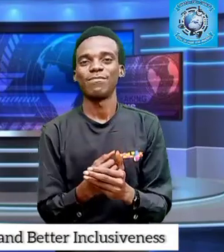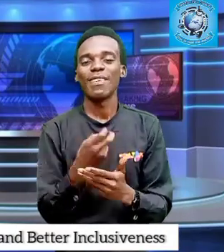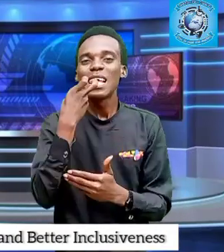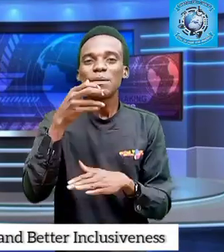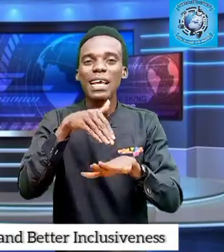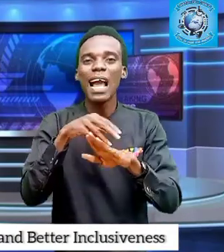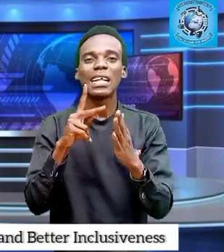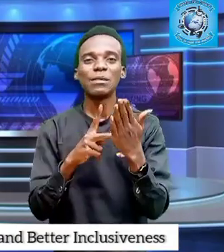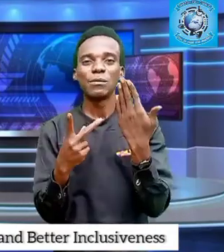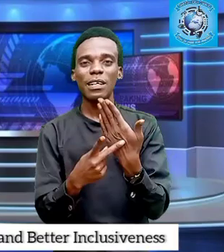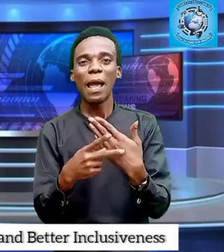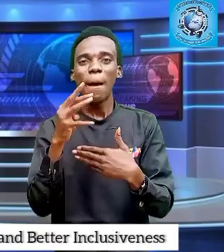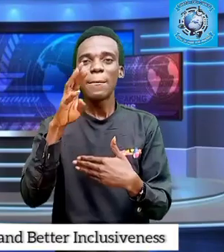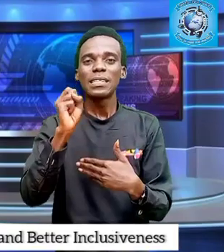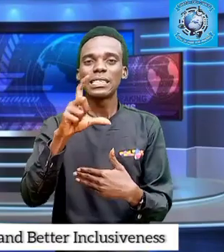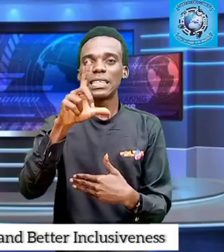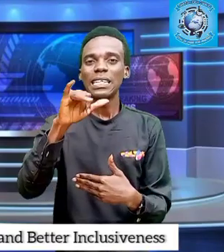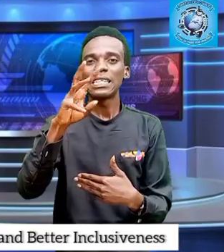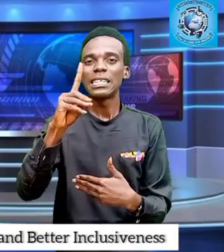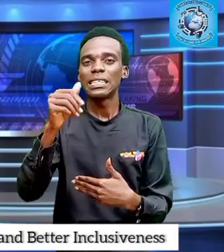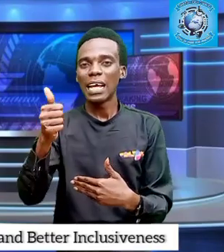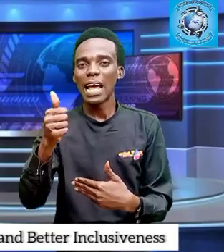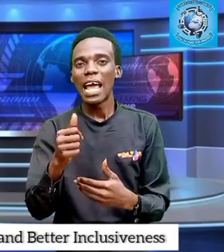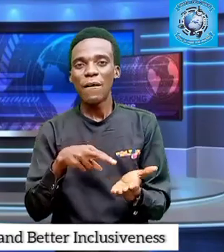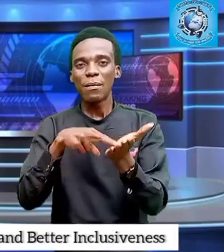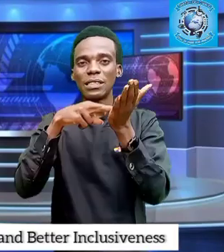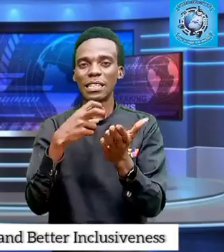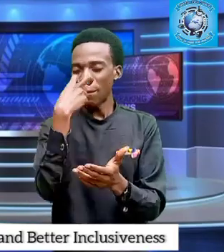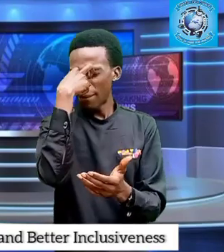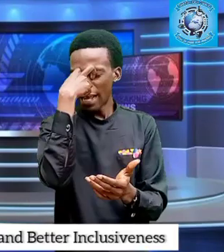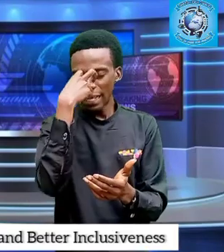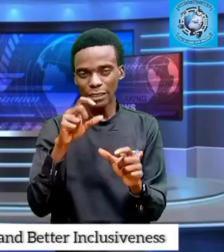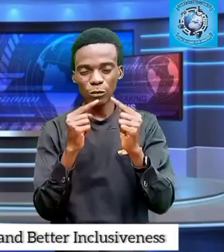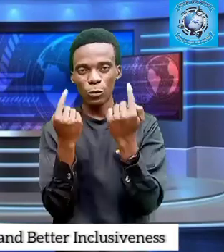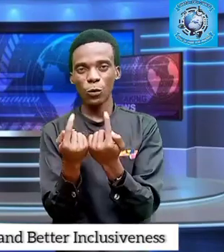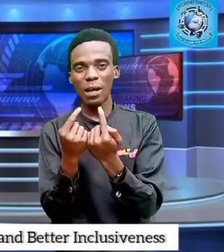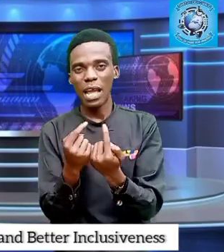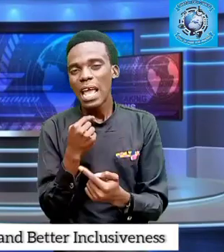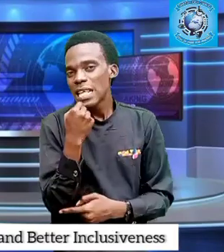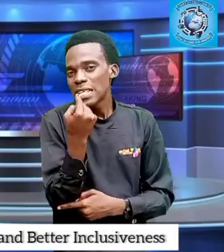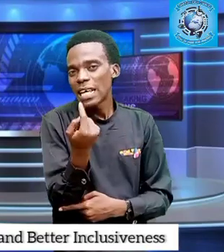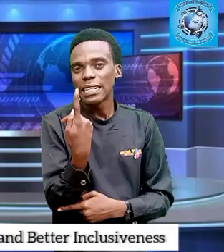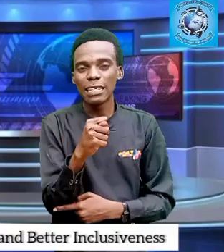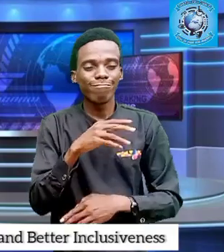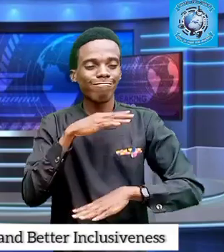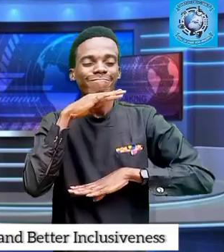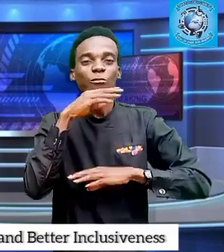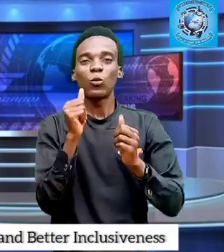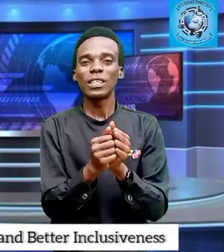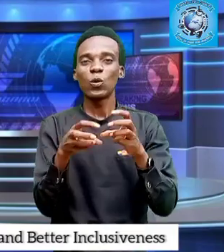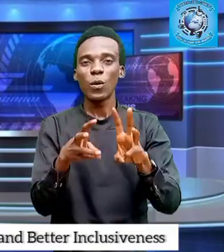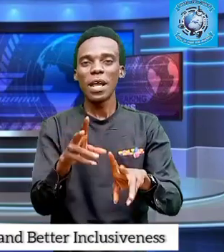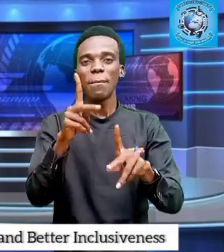Speaking at the occasion, Mrs. Linda Meshach, representing Blind Cluster, expressed the satisfaction with the